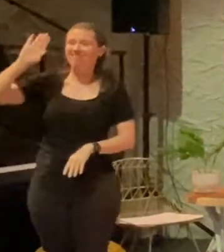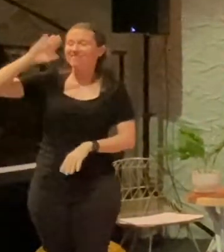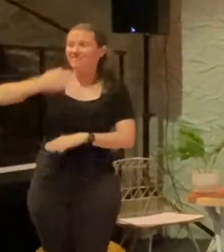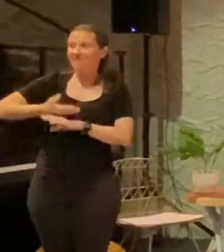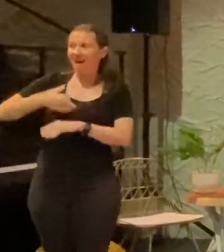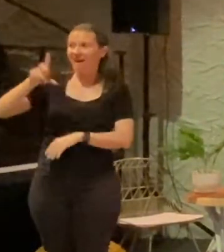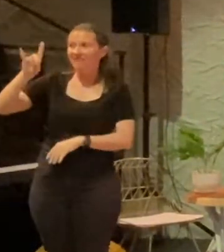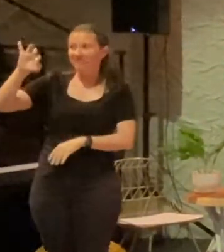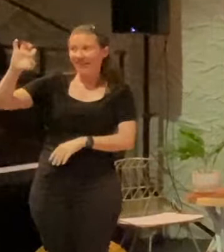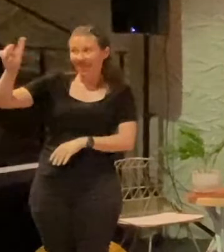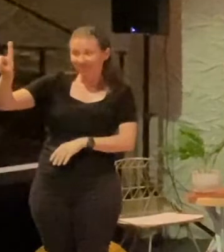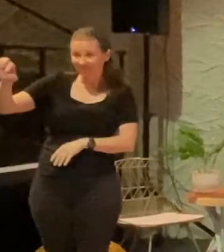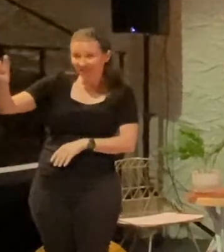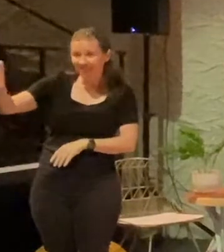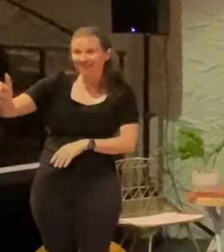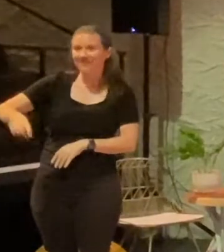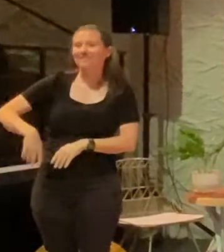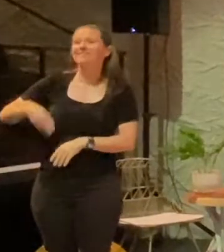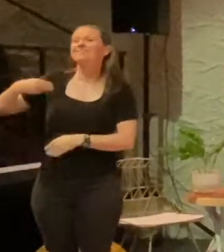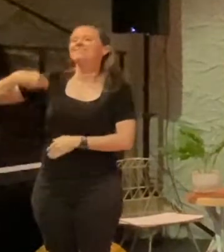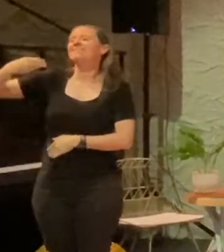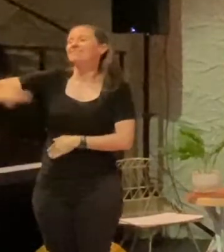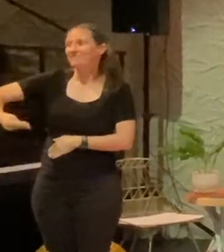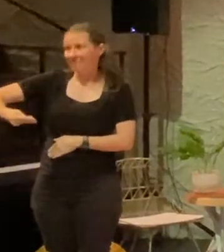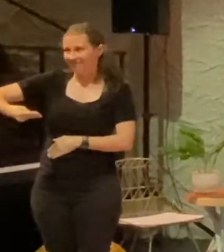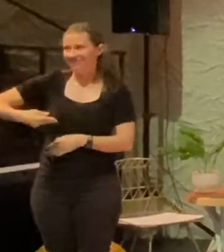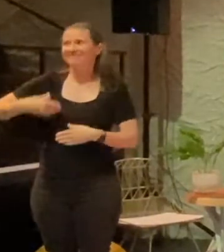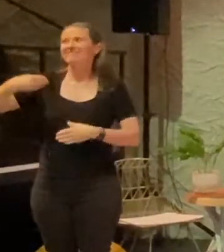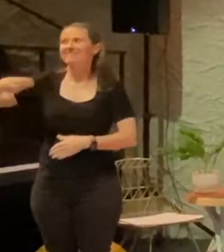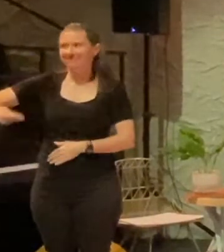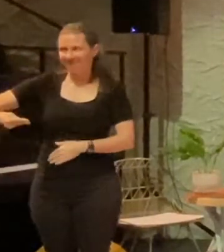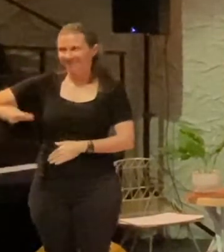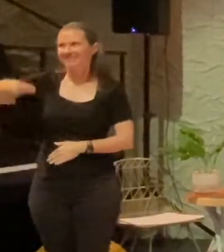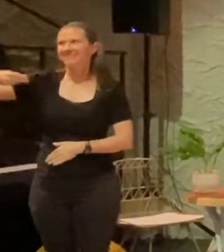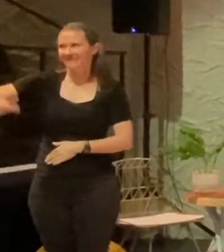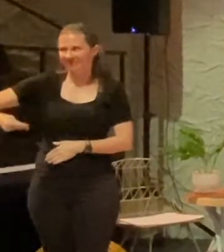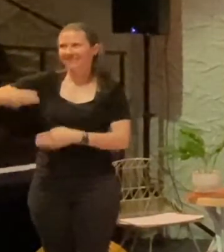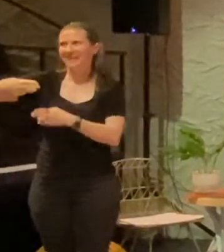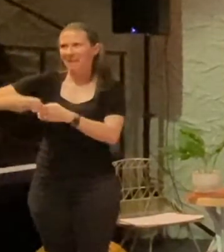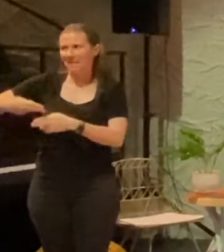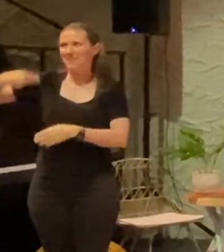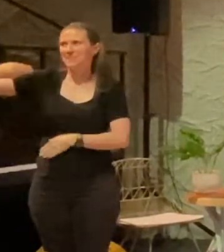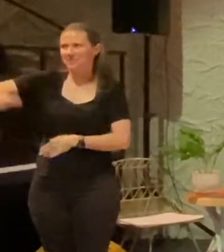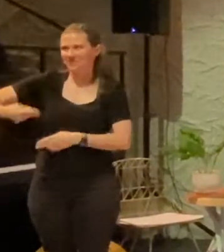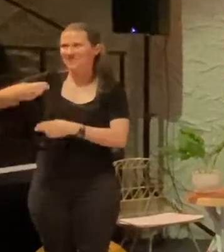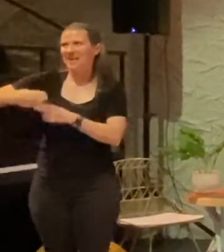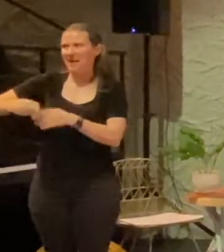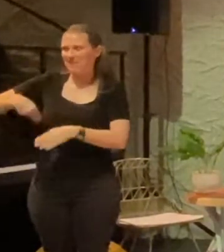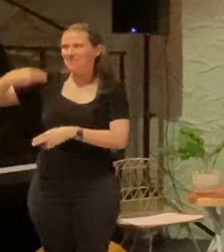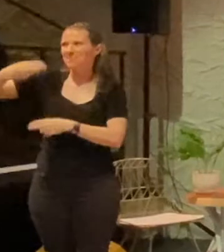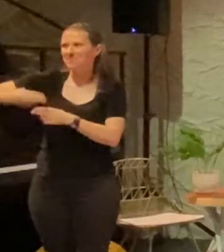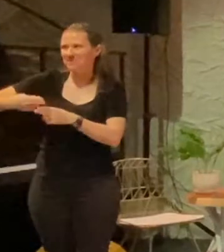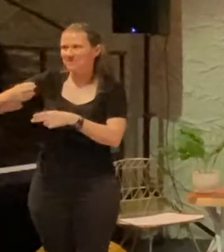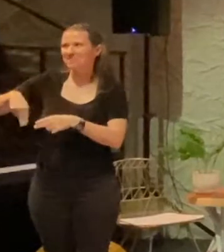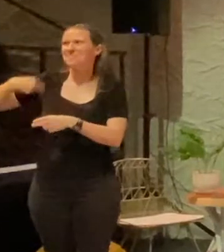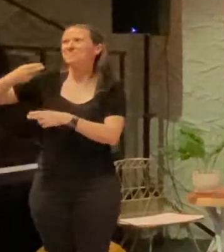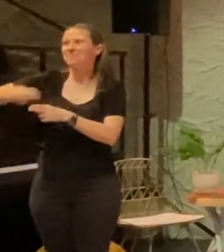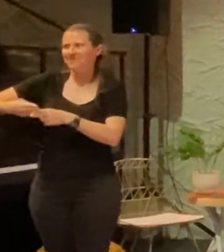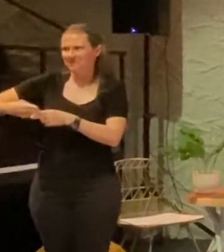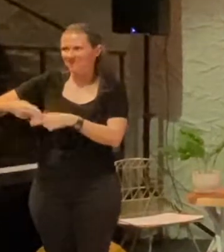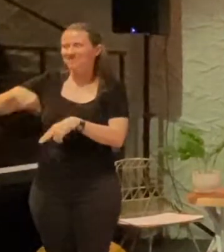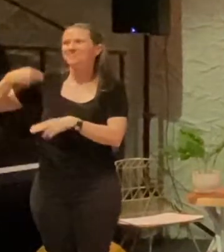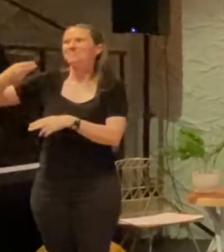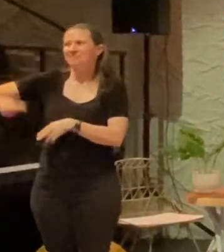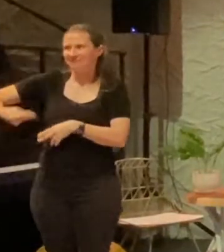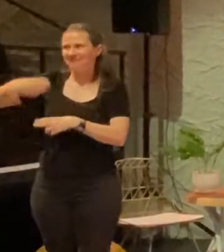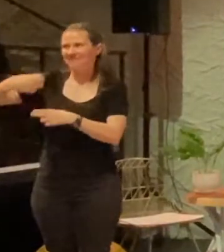David, the son of Abraham. Abraham was the father of Isaac, Isaac the father of Jacob, Jacob the father of Judah and his